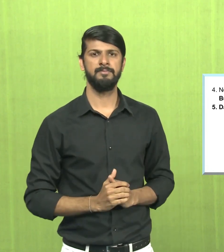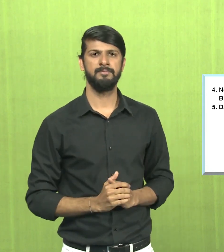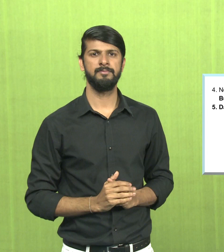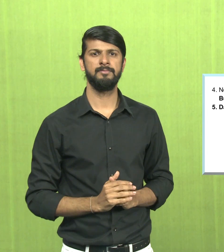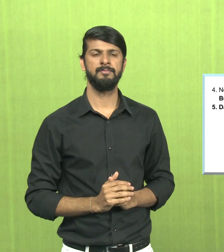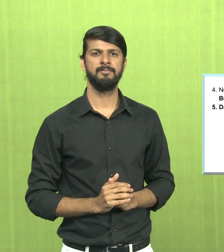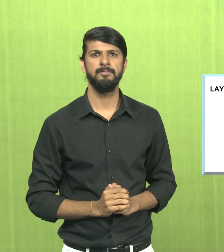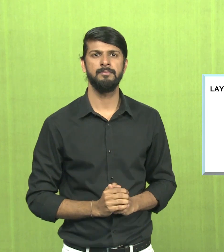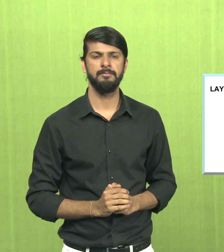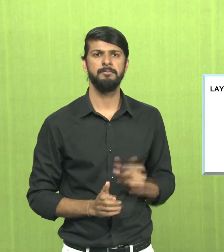alive.